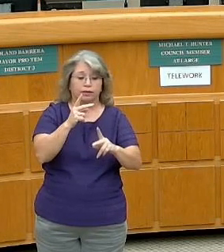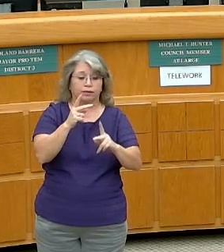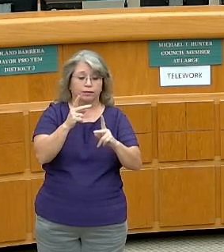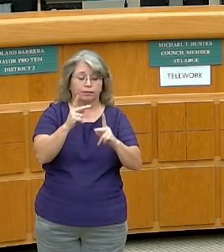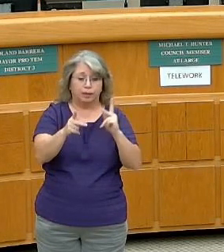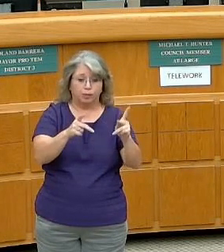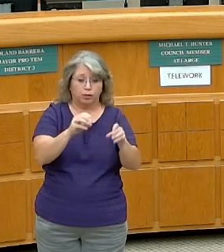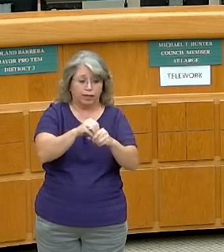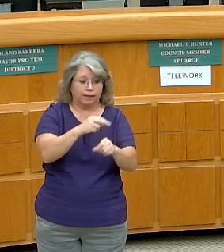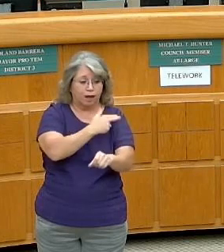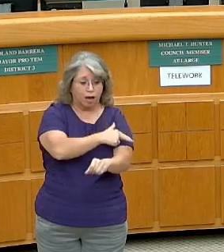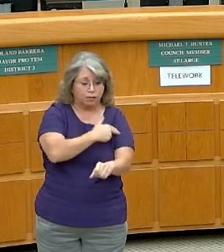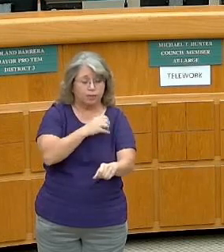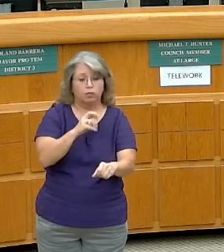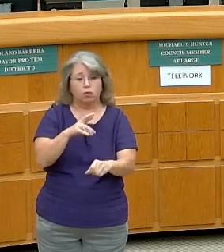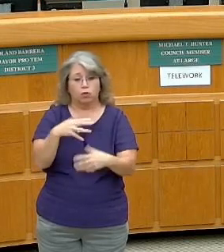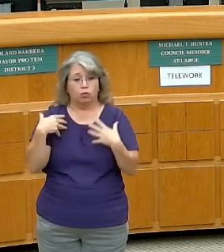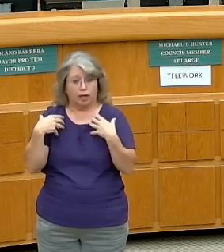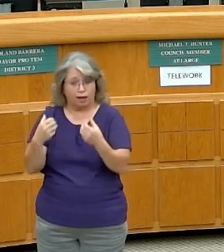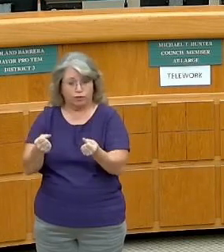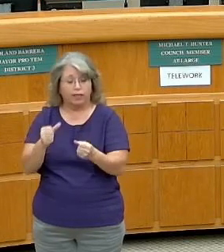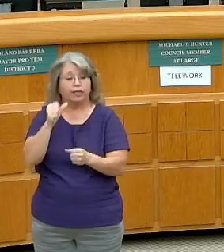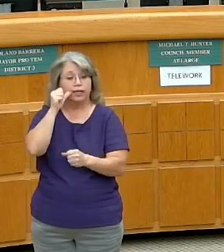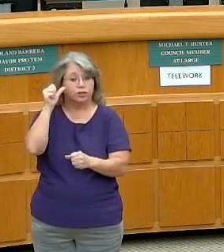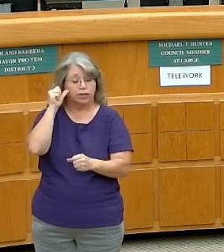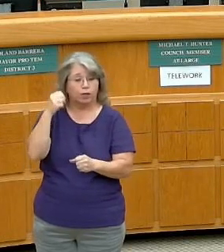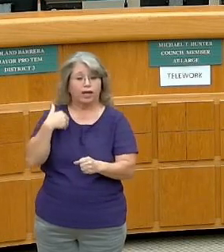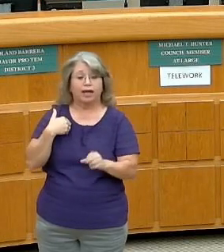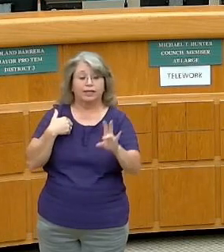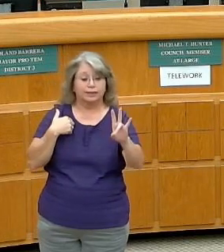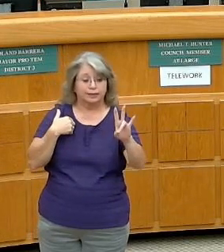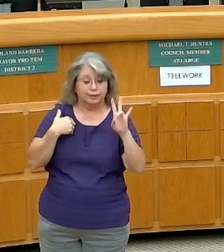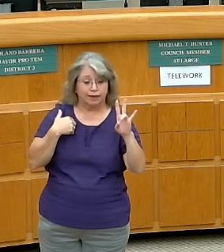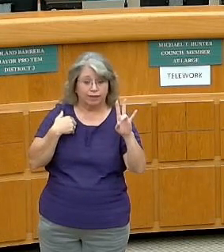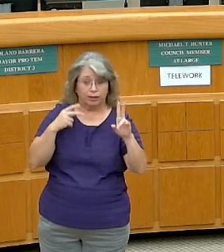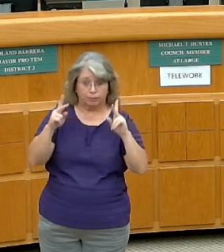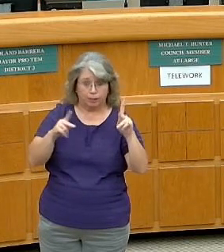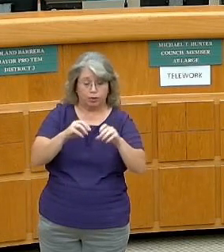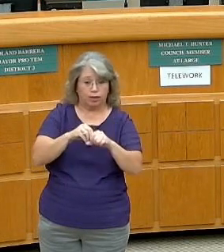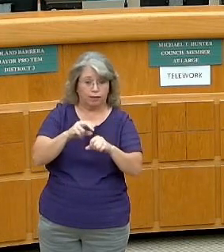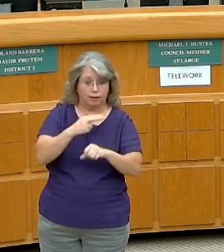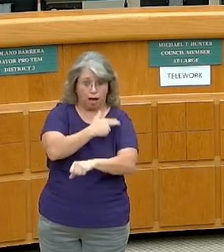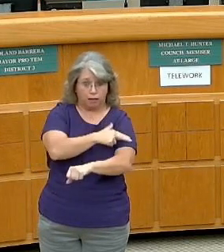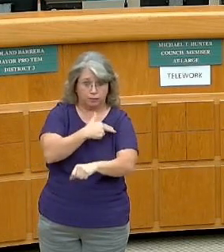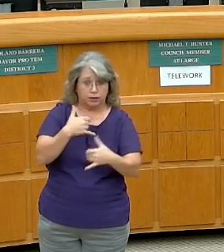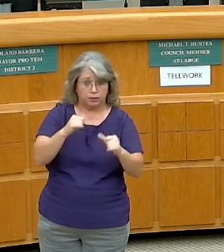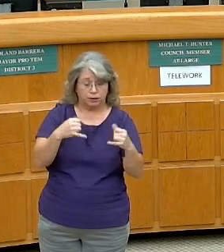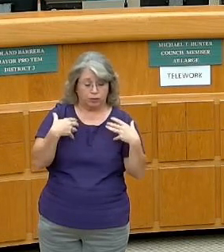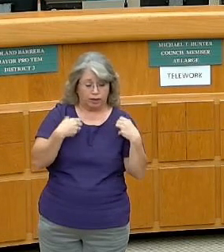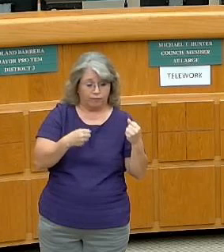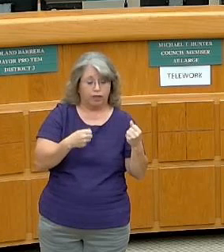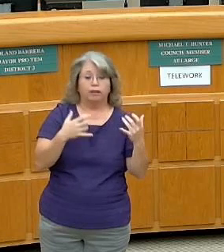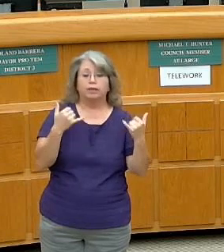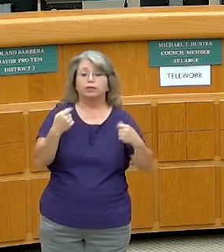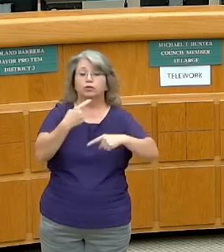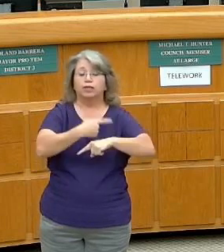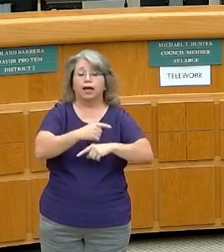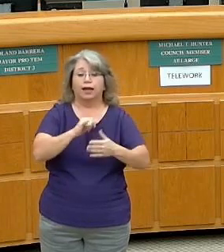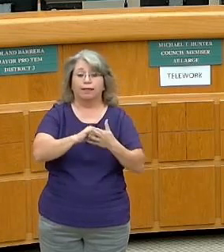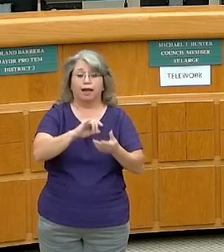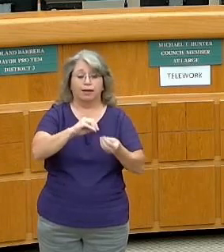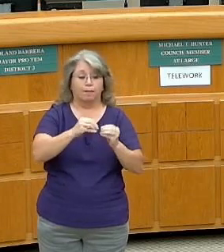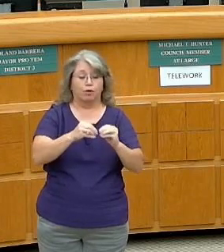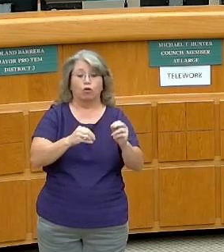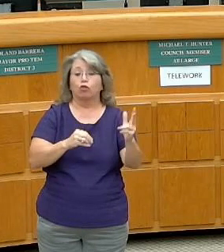or at home recovering. So yesterday we had 7 persons that were in the hospital recovering. Today that number is down to